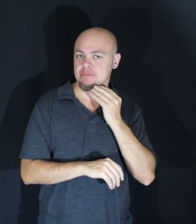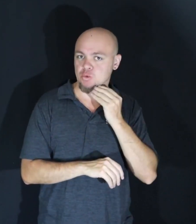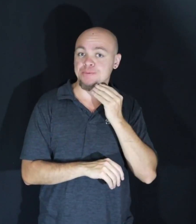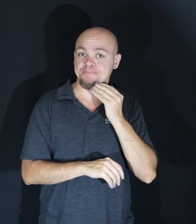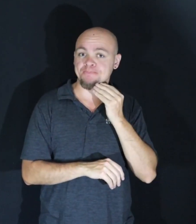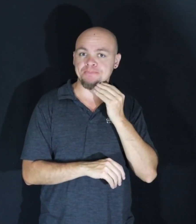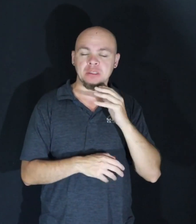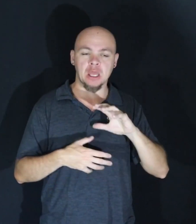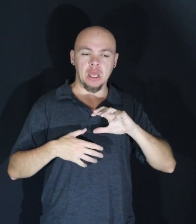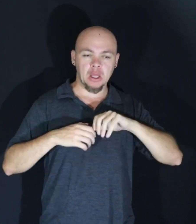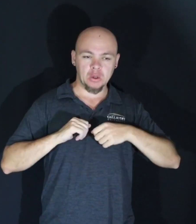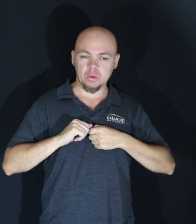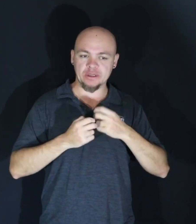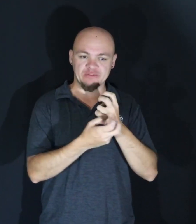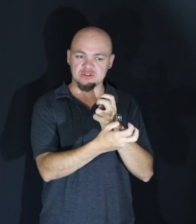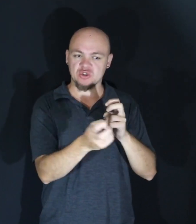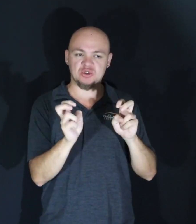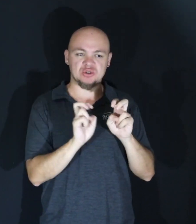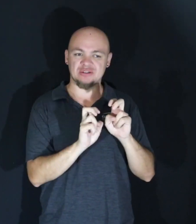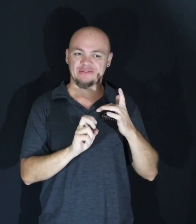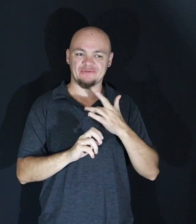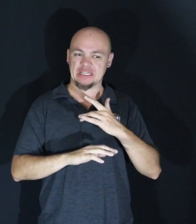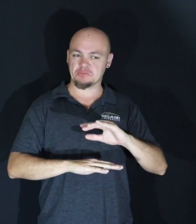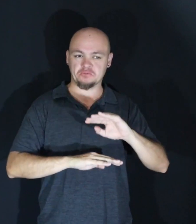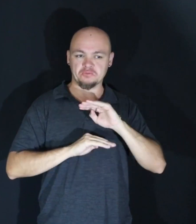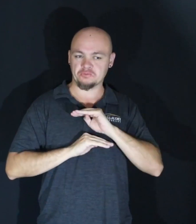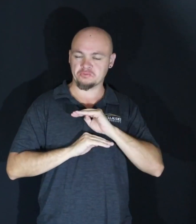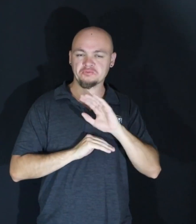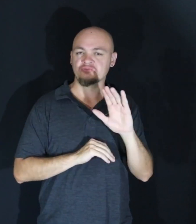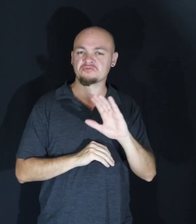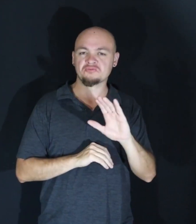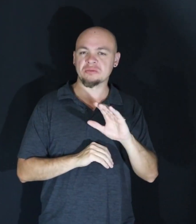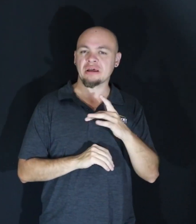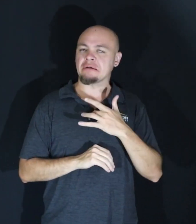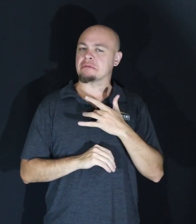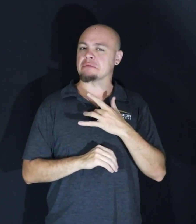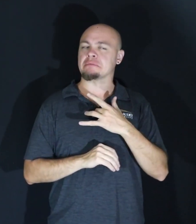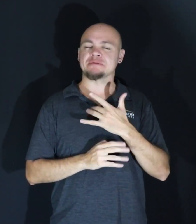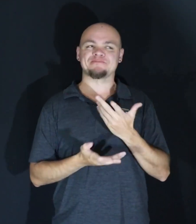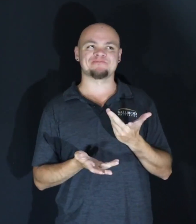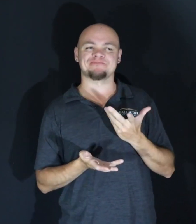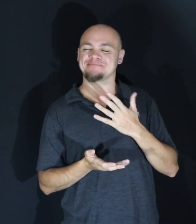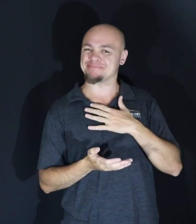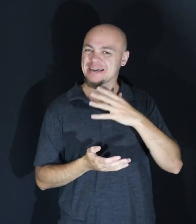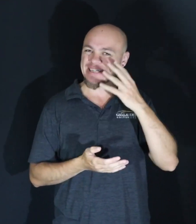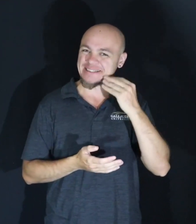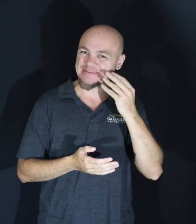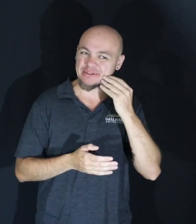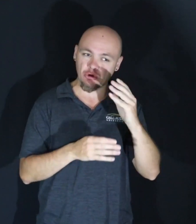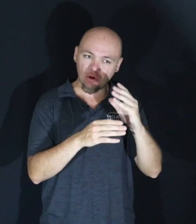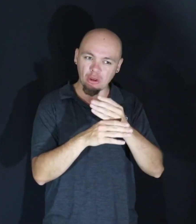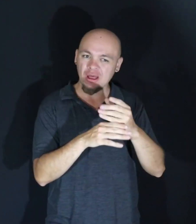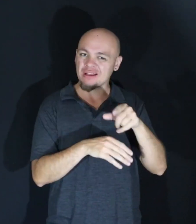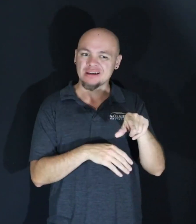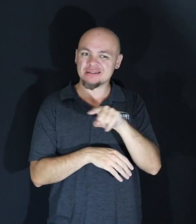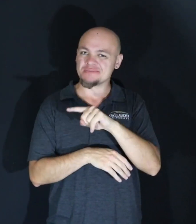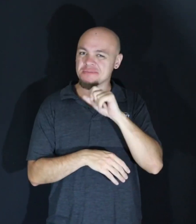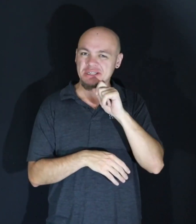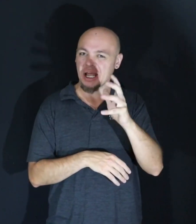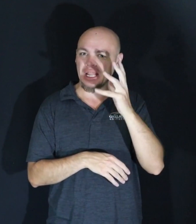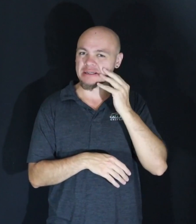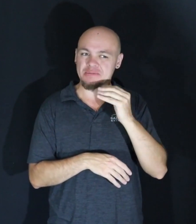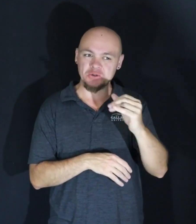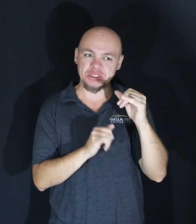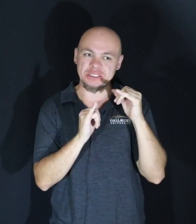A grief circle didn't feel sufficient though. I felt that if I shared my experience with people who hadn't experienced something